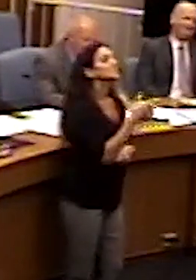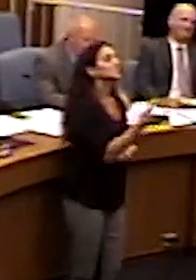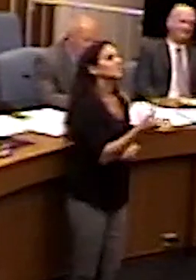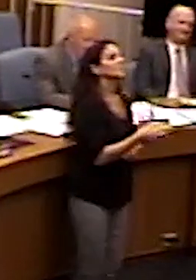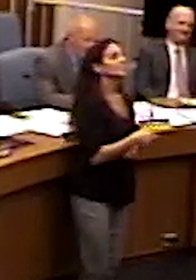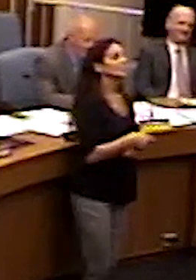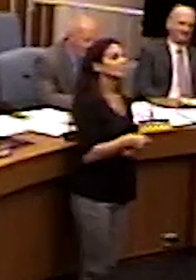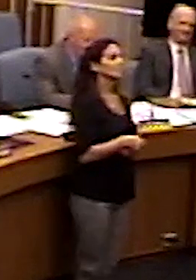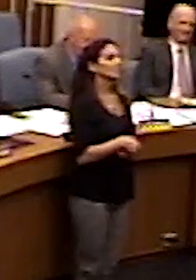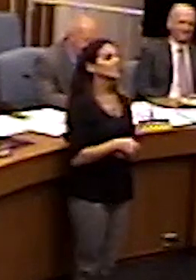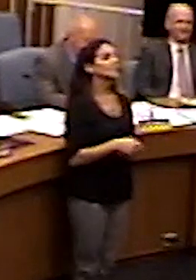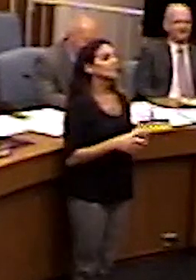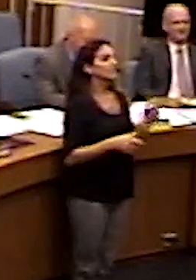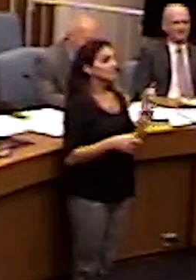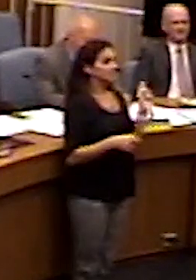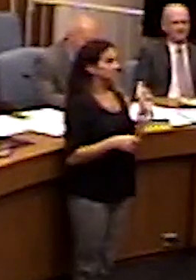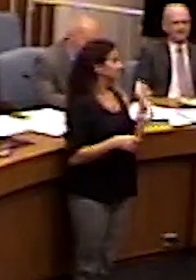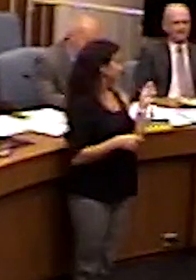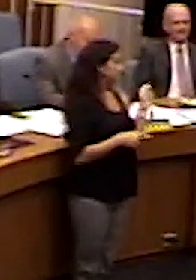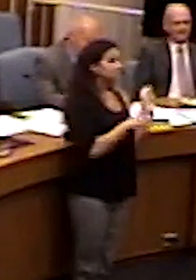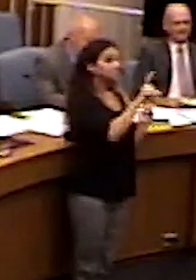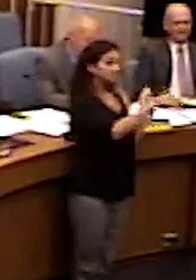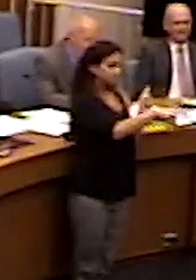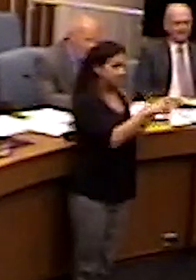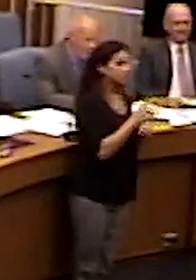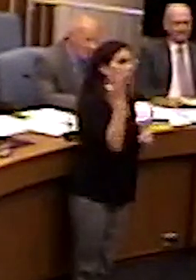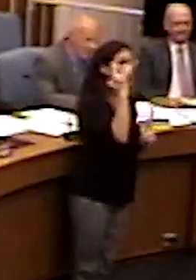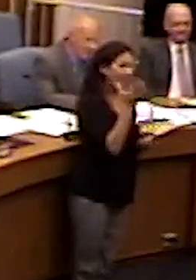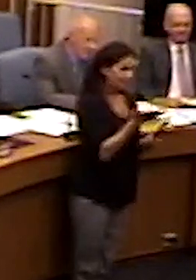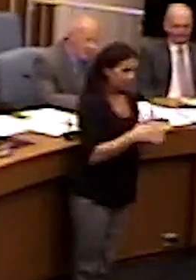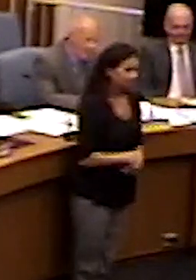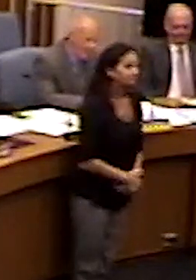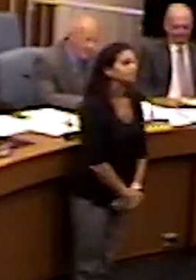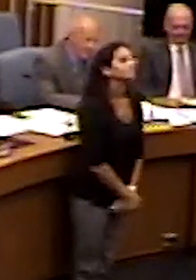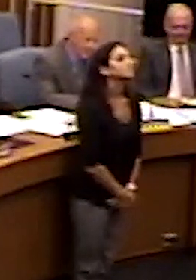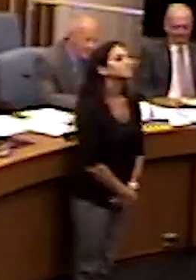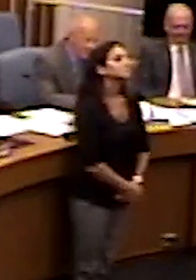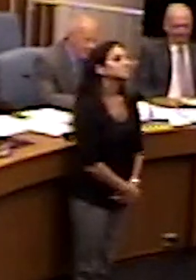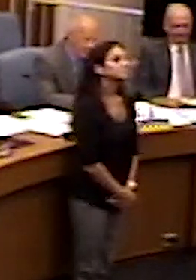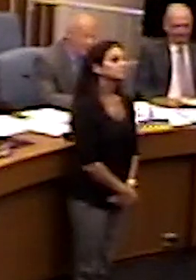I don't go to happy hours. Anyway, the reason